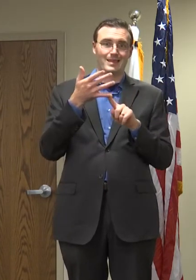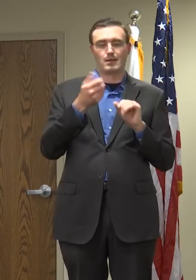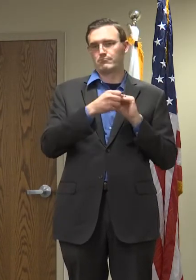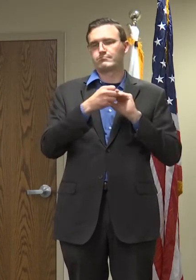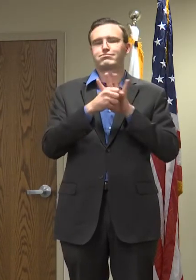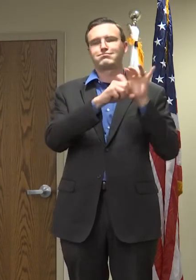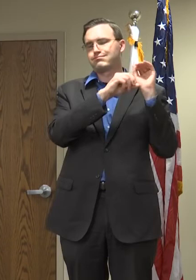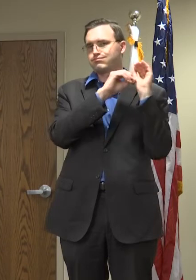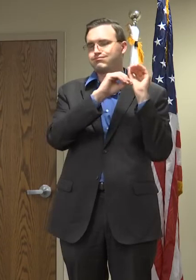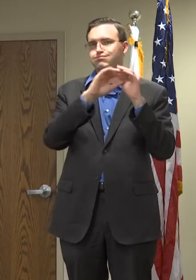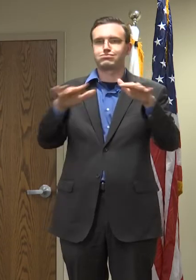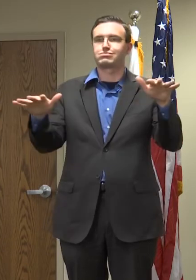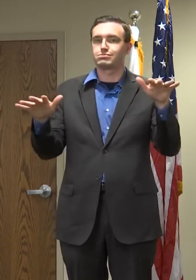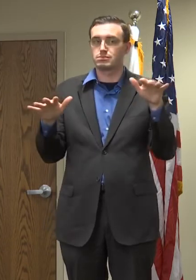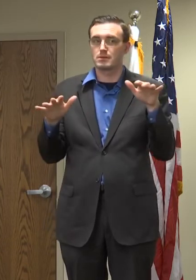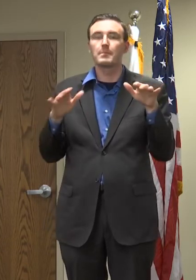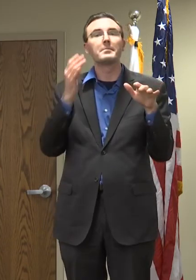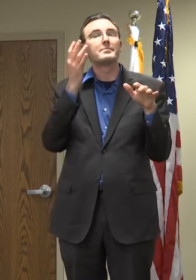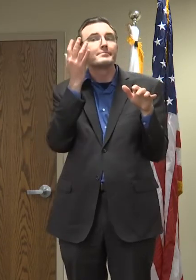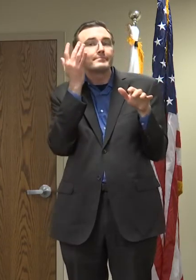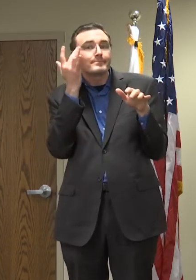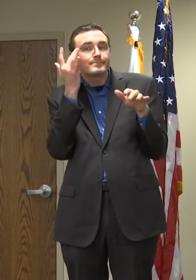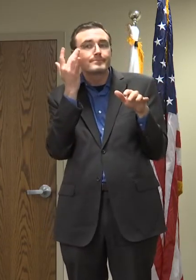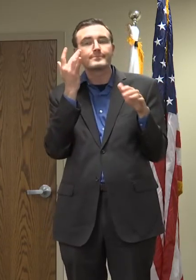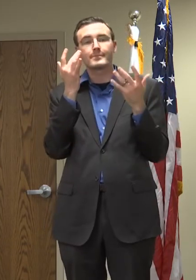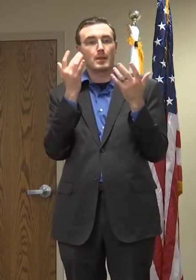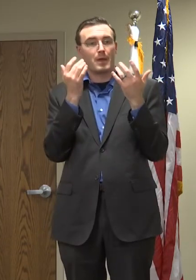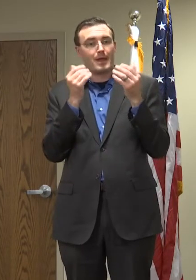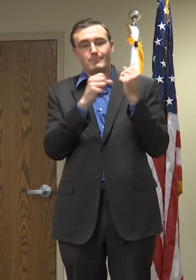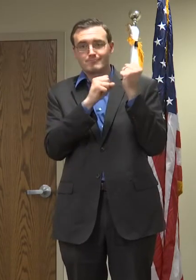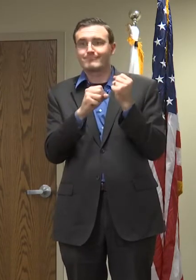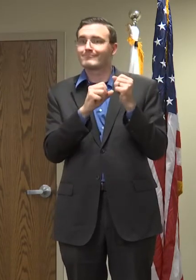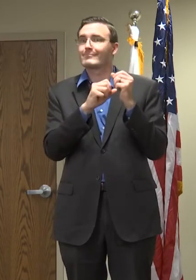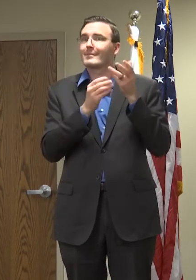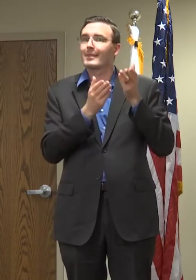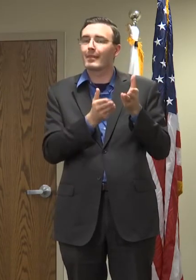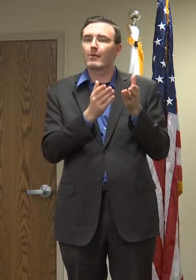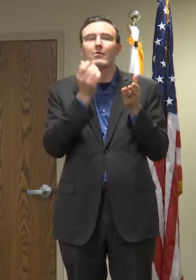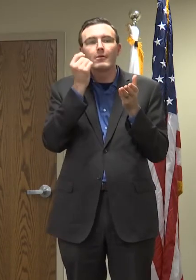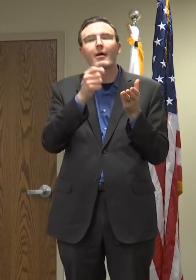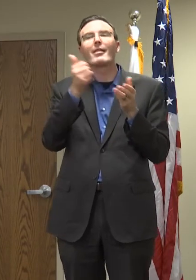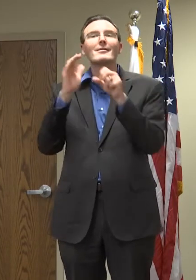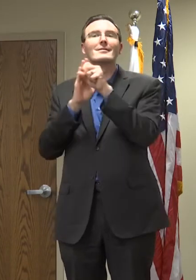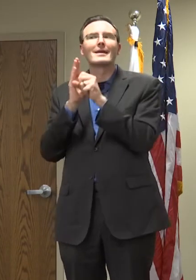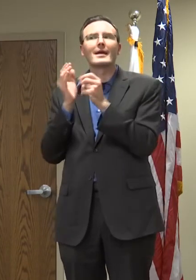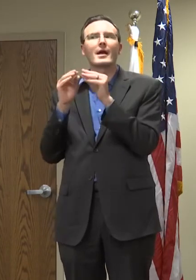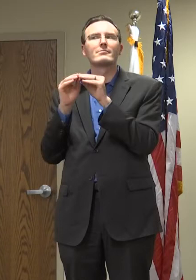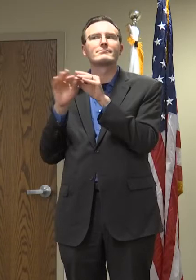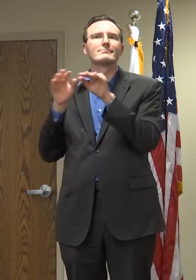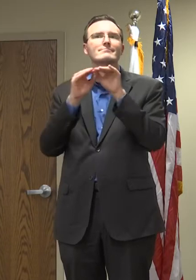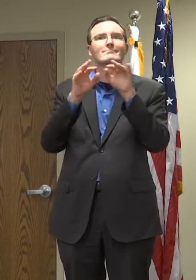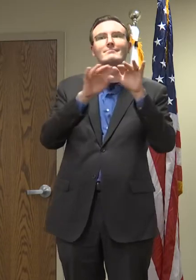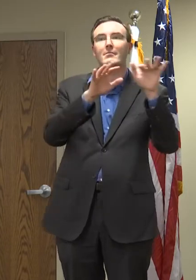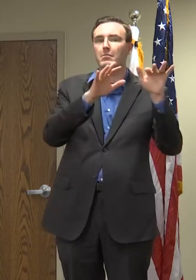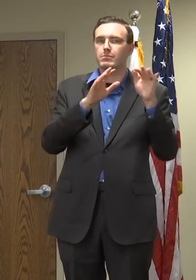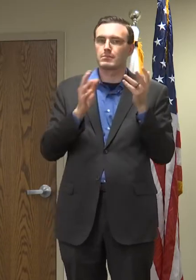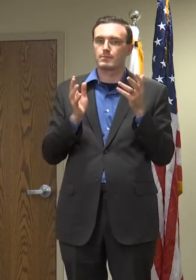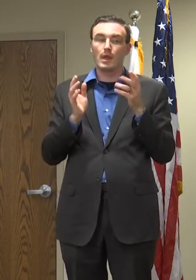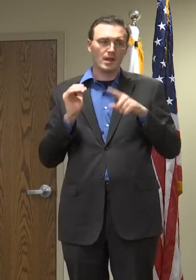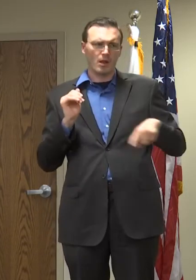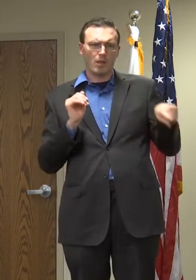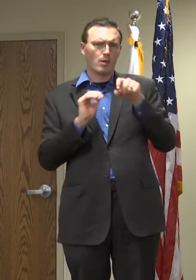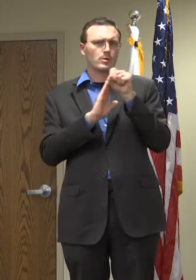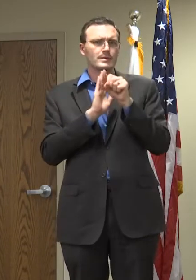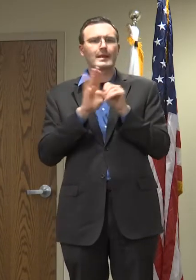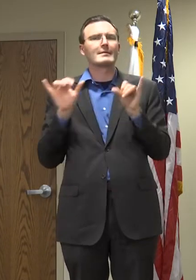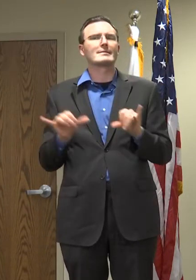change because disease rates are spreading throughout the country. And what's common about all these states is not that they aren't lovely and great places to visit, and we don't